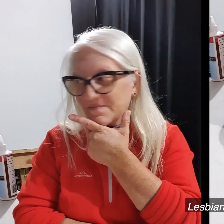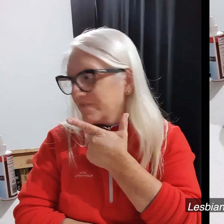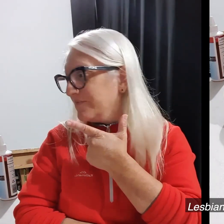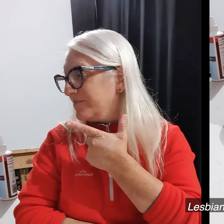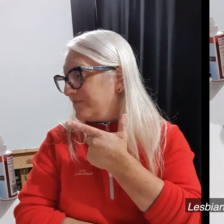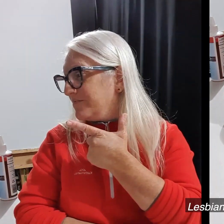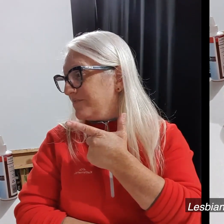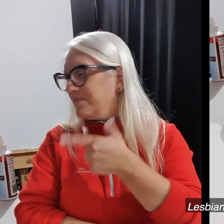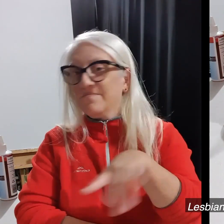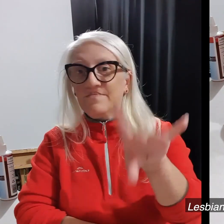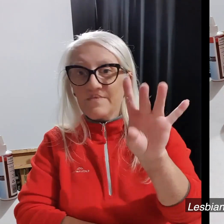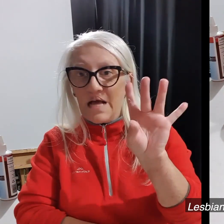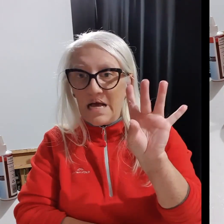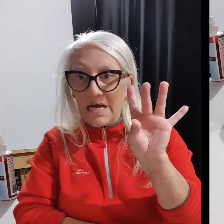Lesbian.